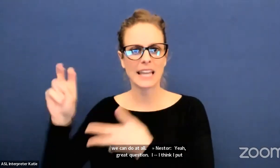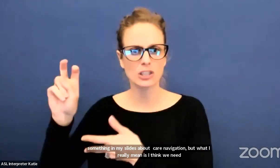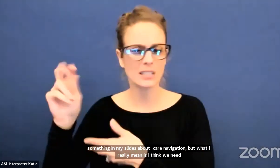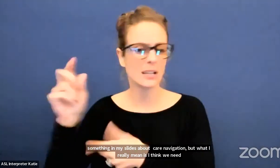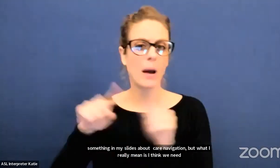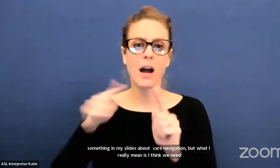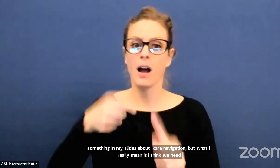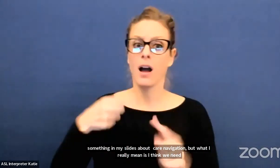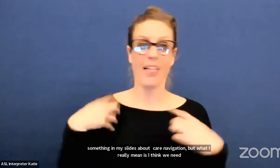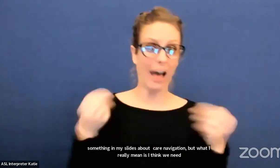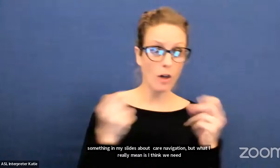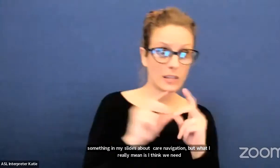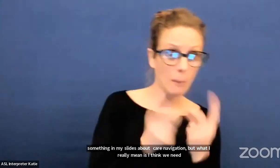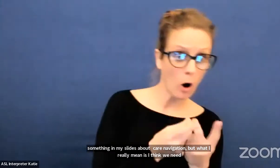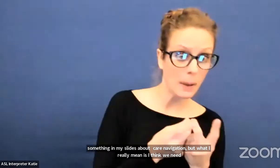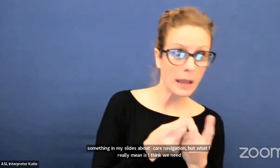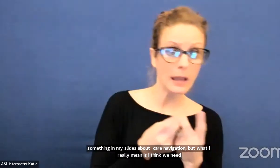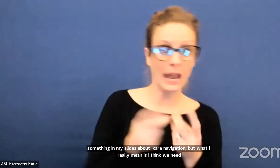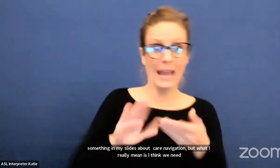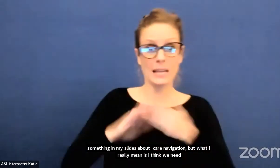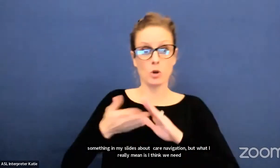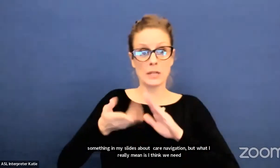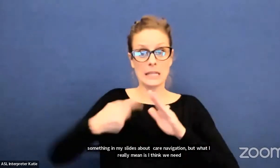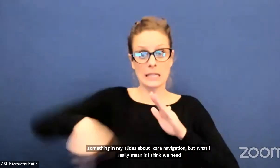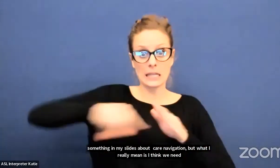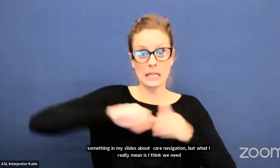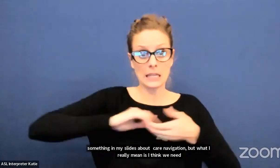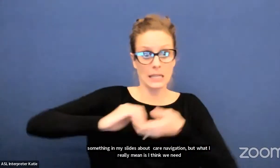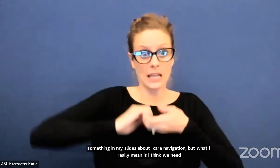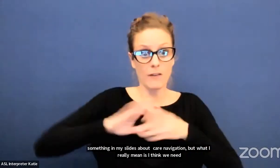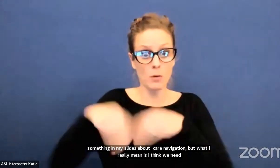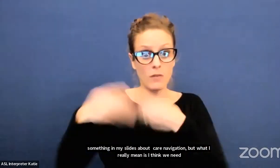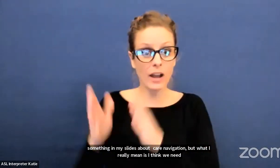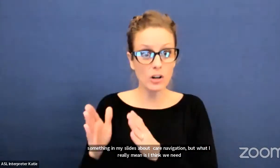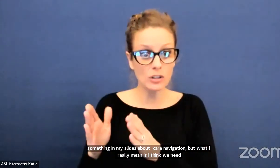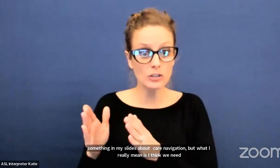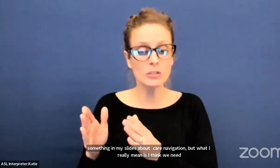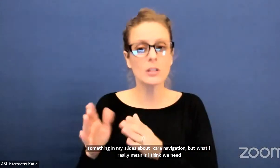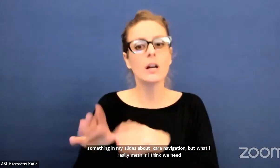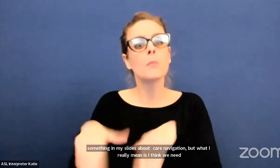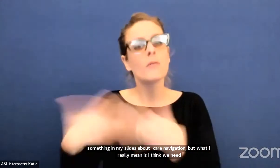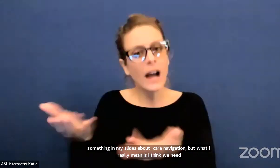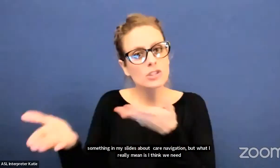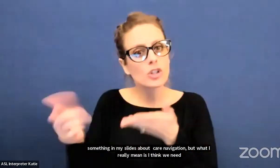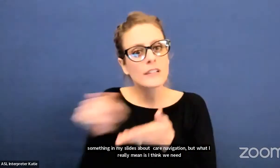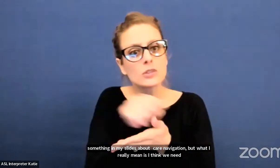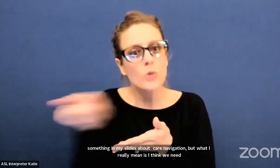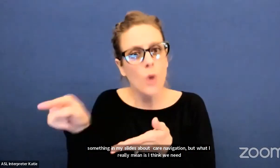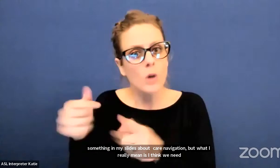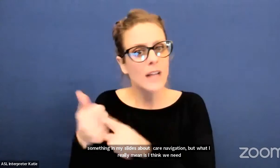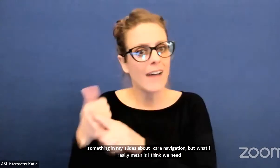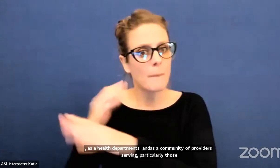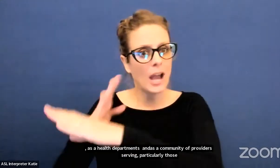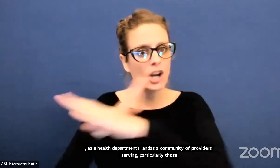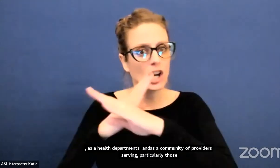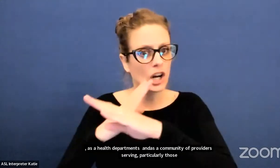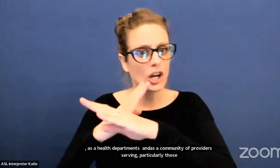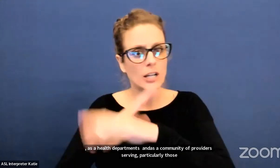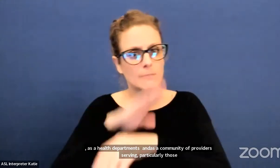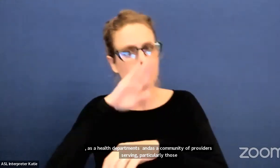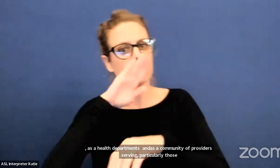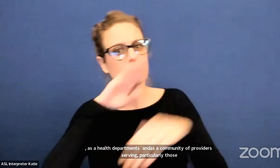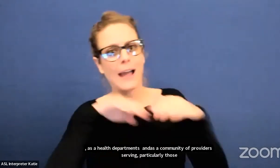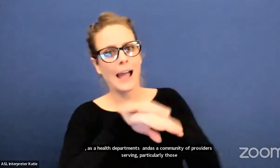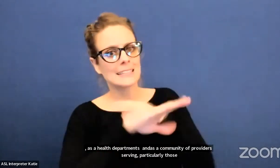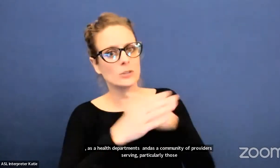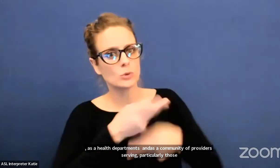as a community of providers serving particularly those who have barriers to access to